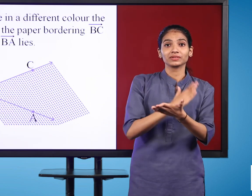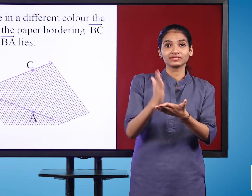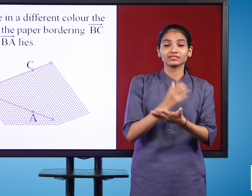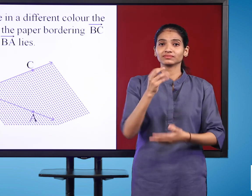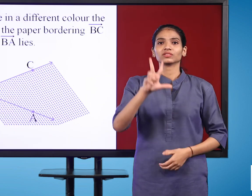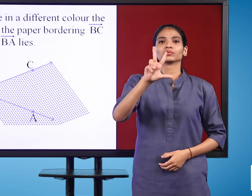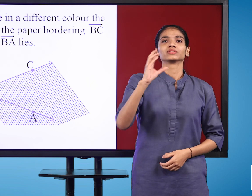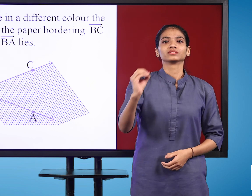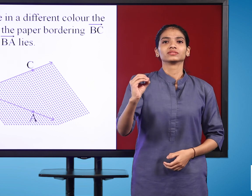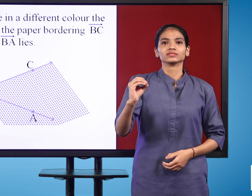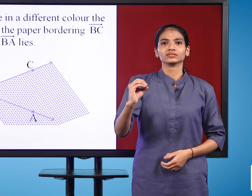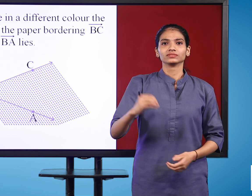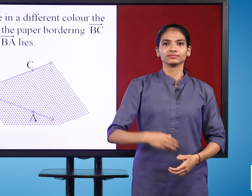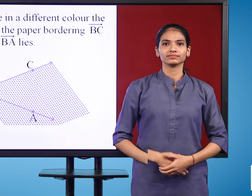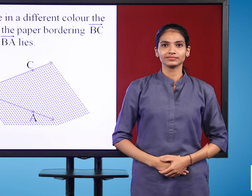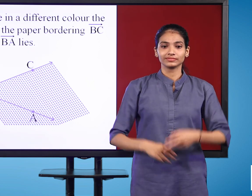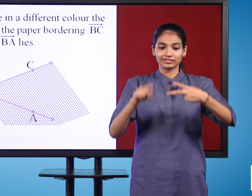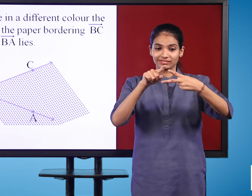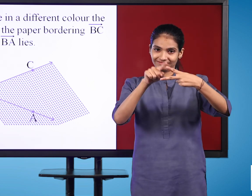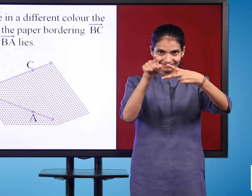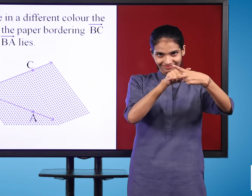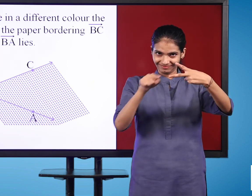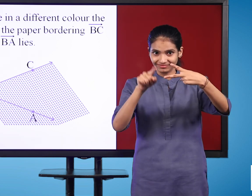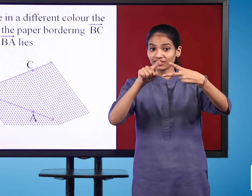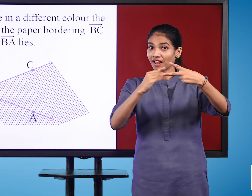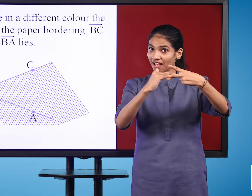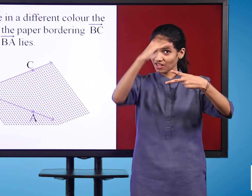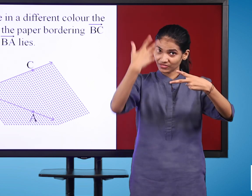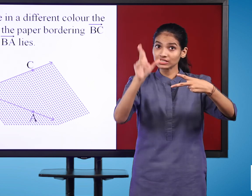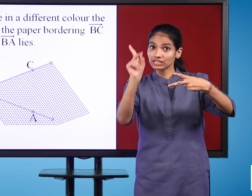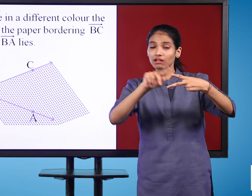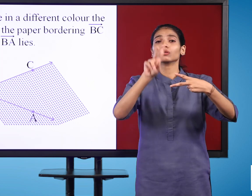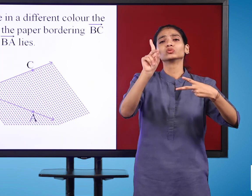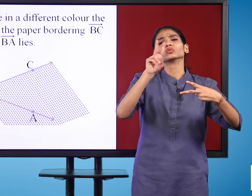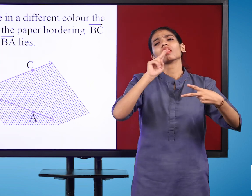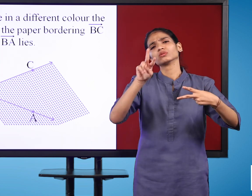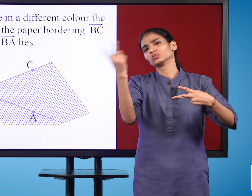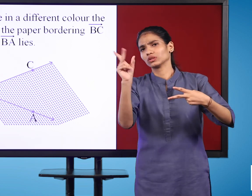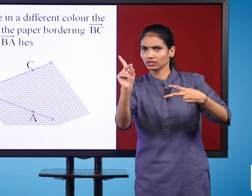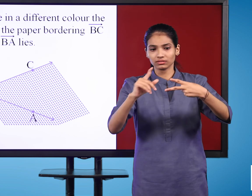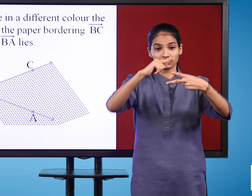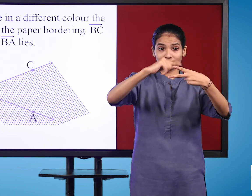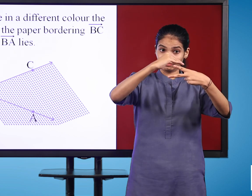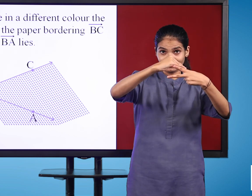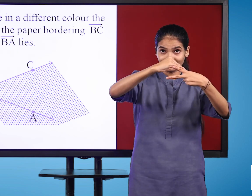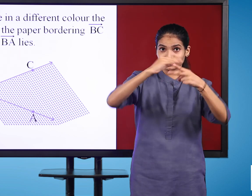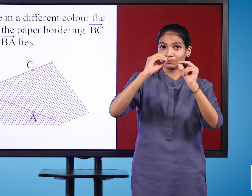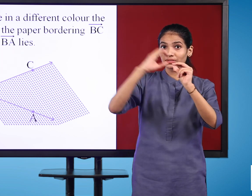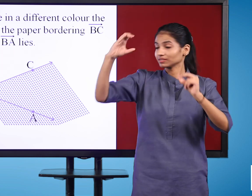Page 80. Now, shade in a different color the portion of the paper bordering